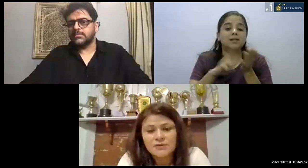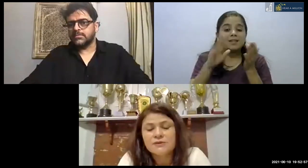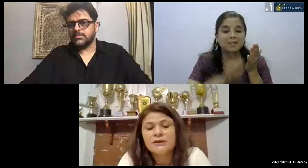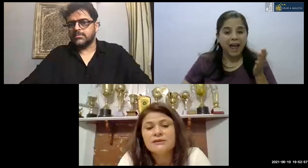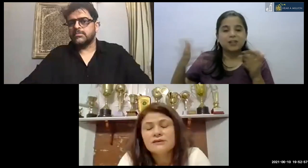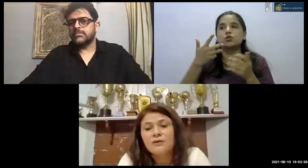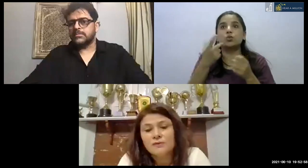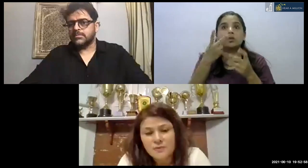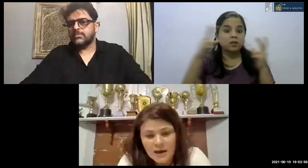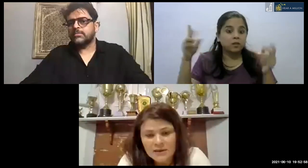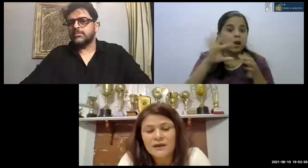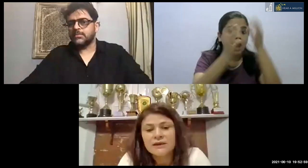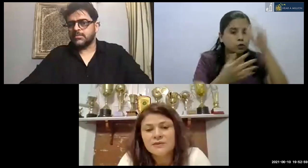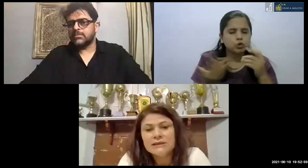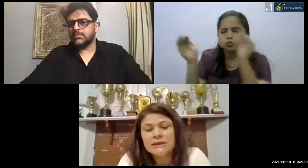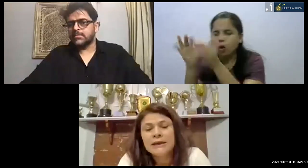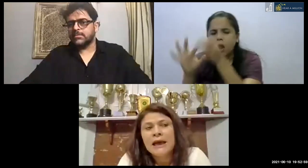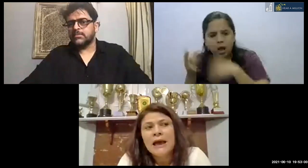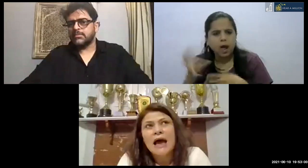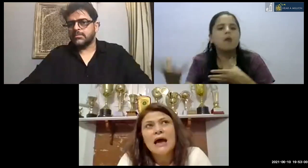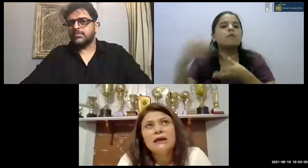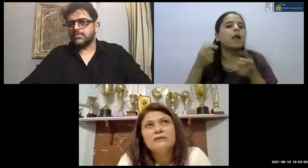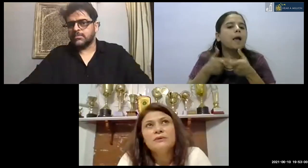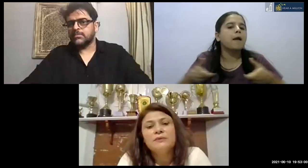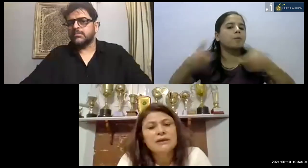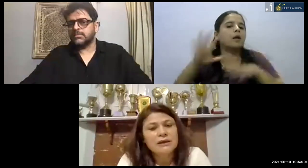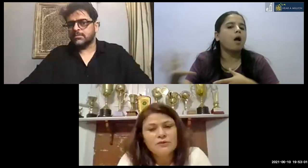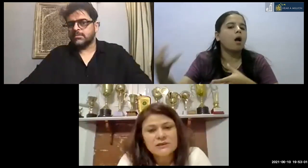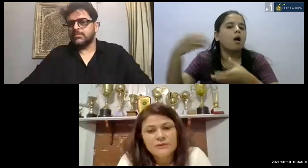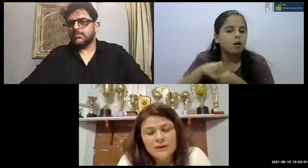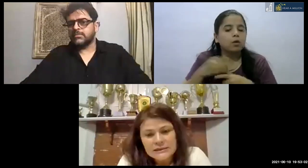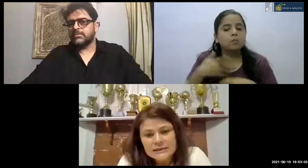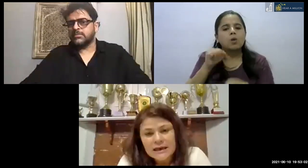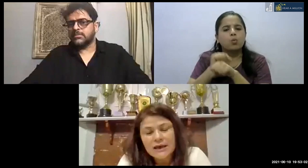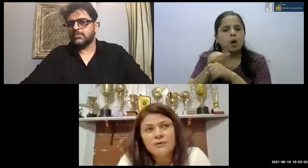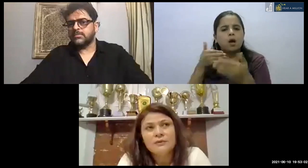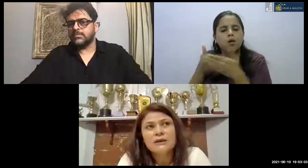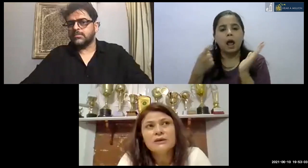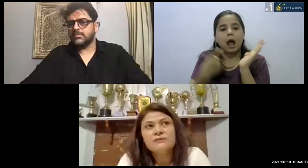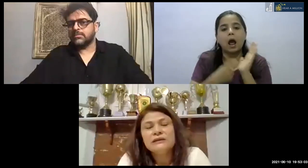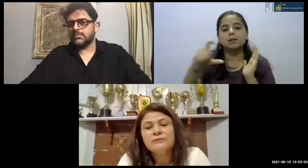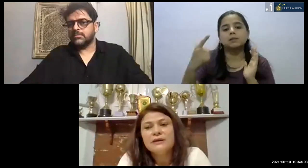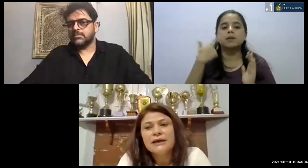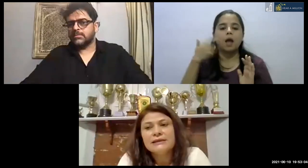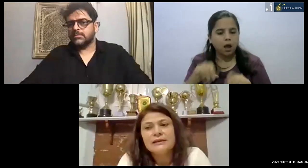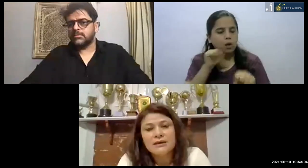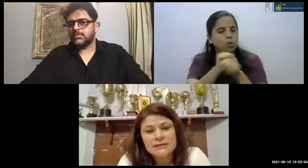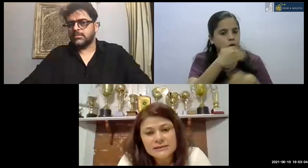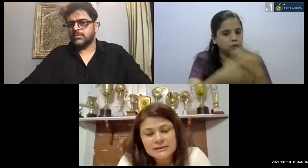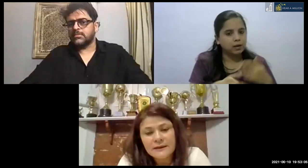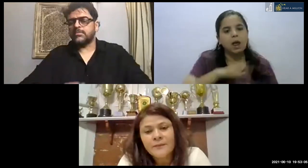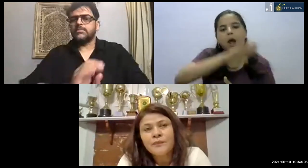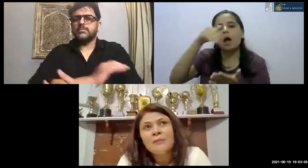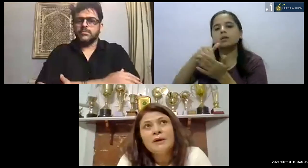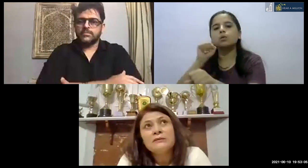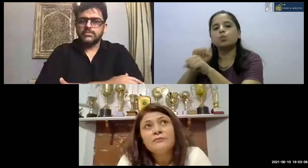smaller associations are also part of that committee. And we're working closely with RCI, we're working closely with